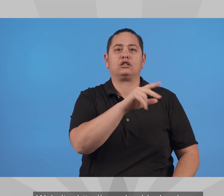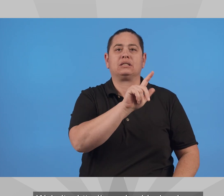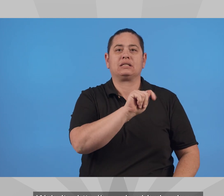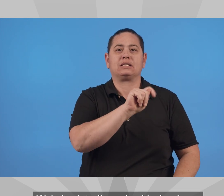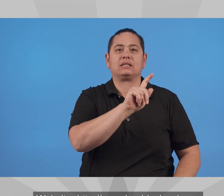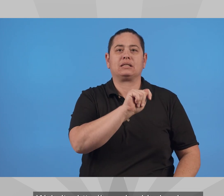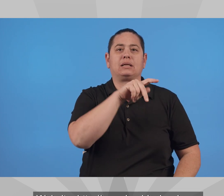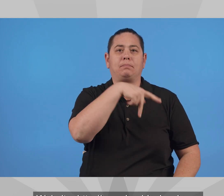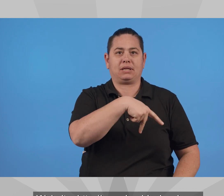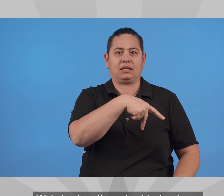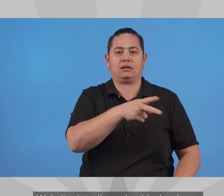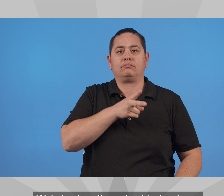Website